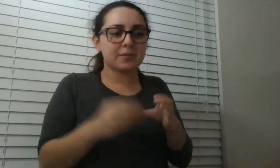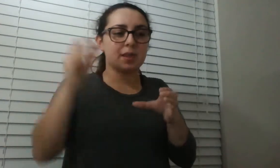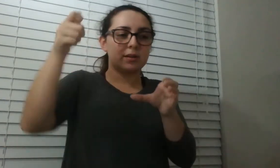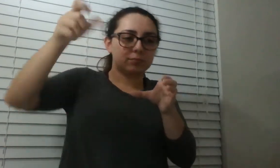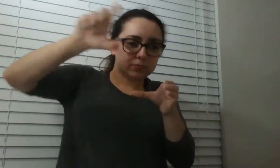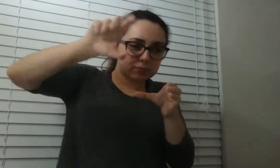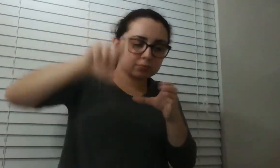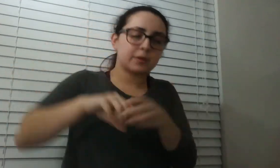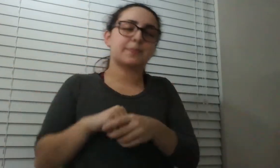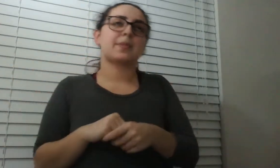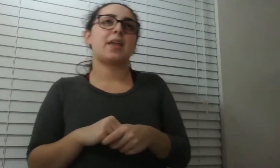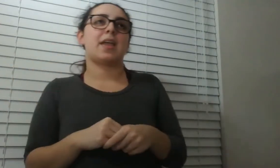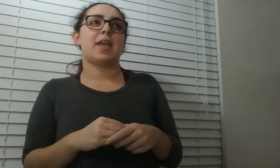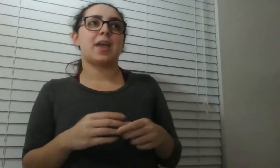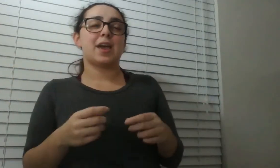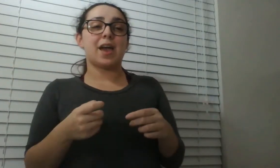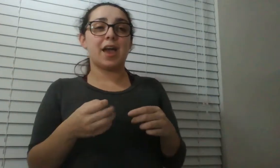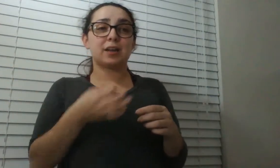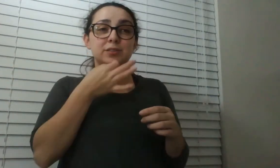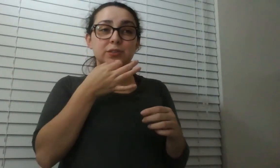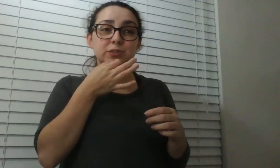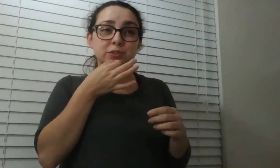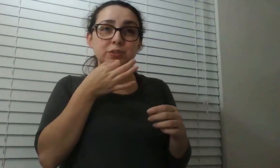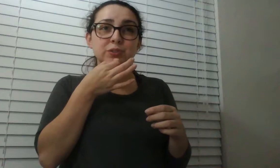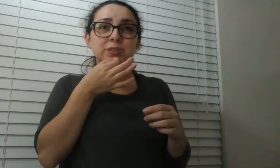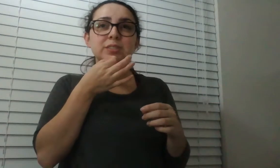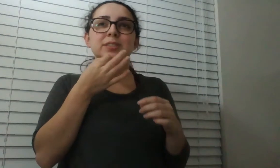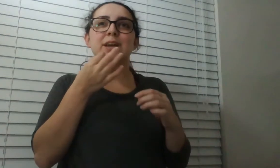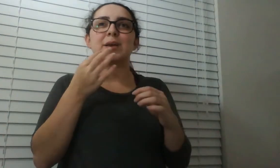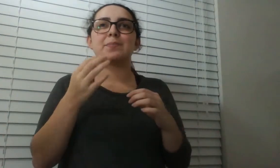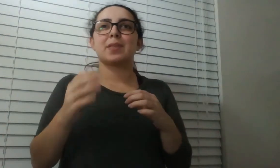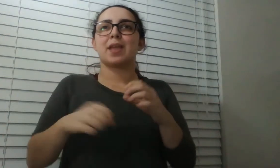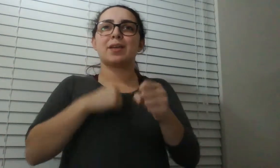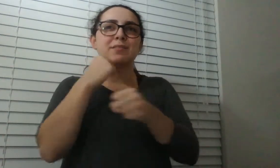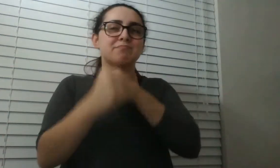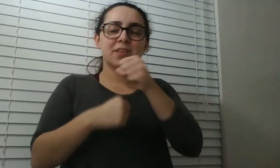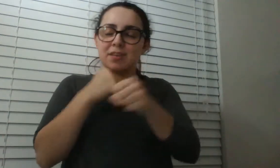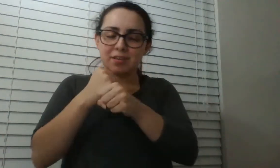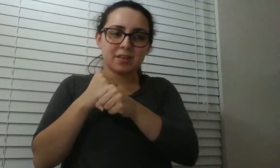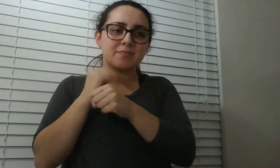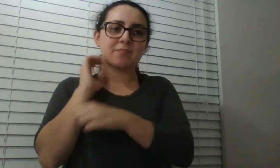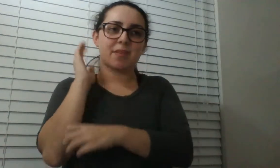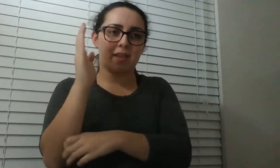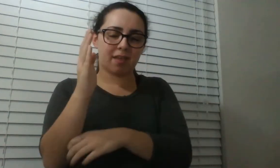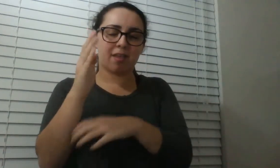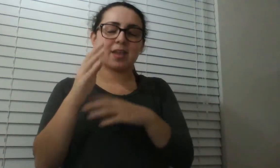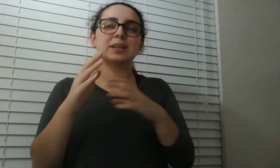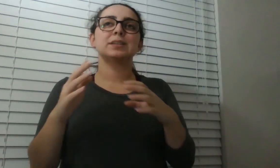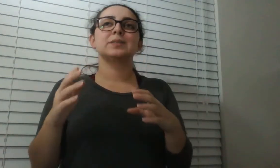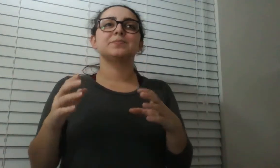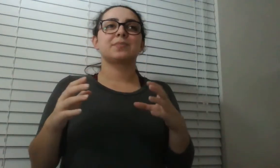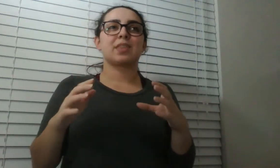30-foot tree. Reminding me, obviously, of the tree that I had loved and lost in Idaho.